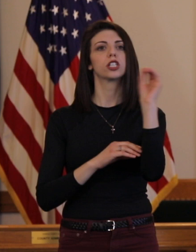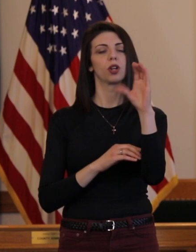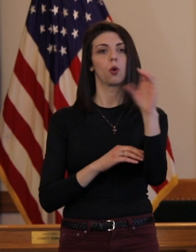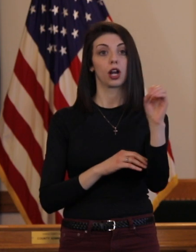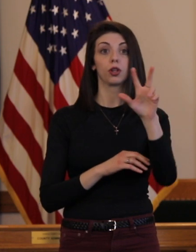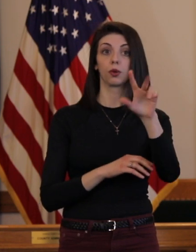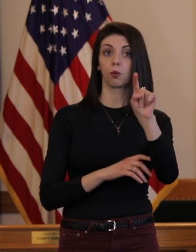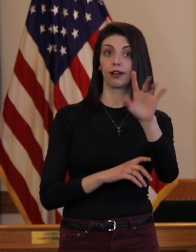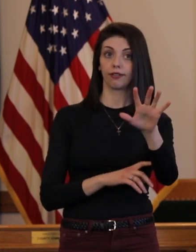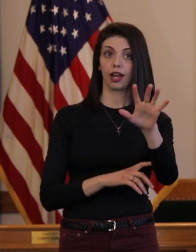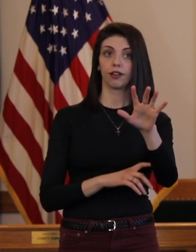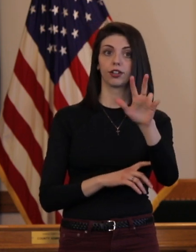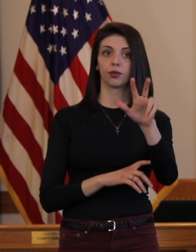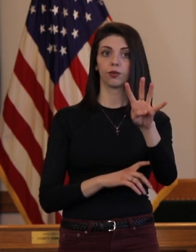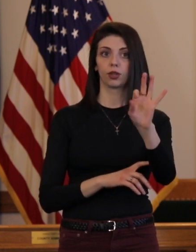at